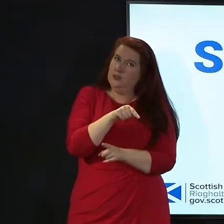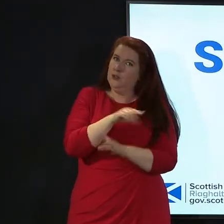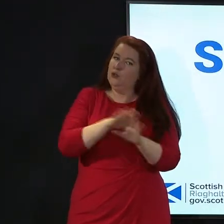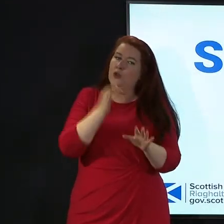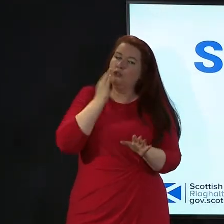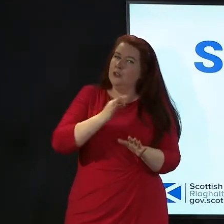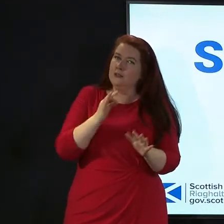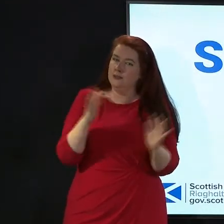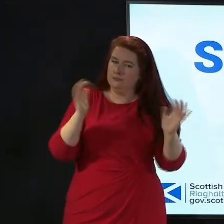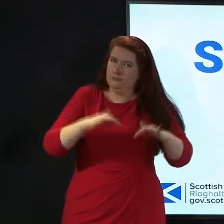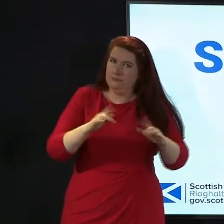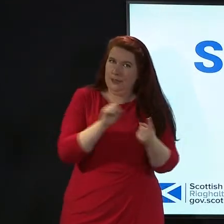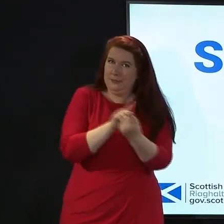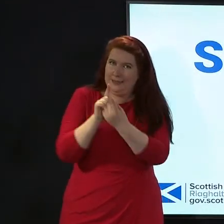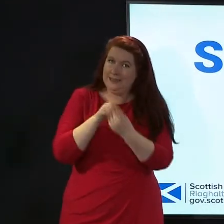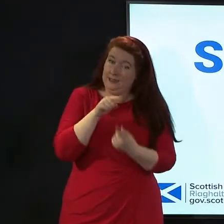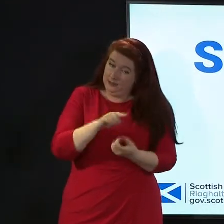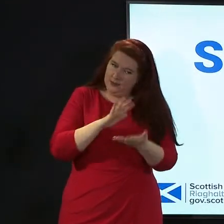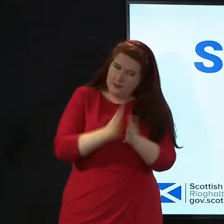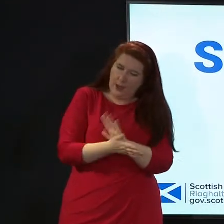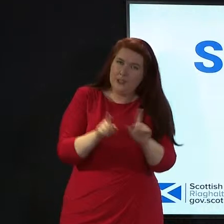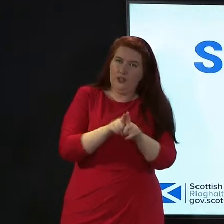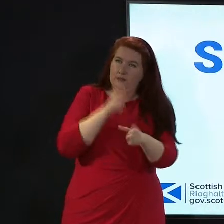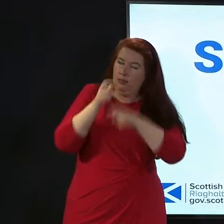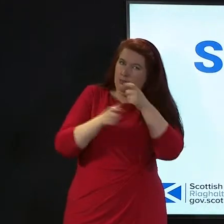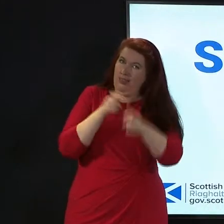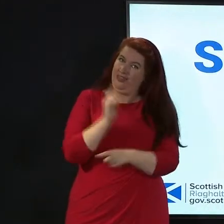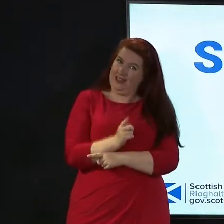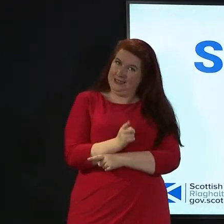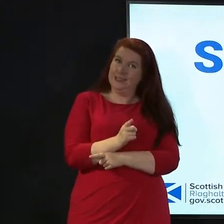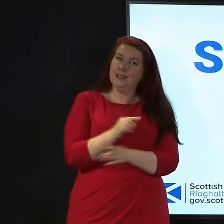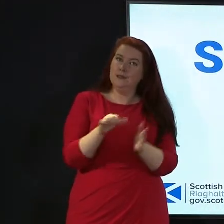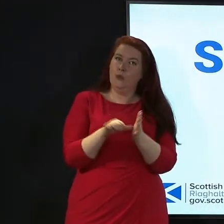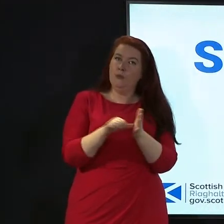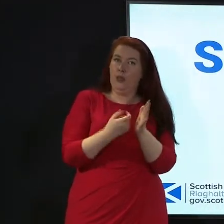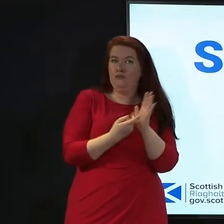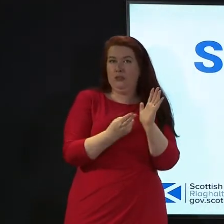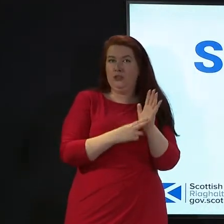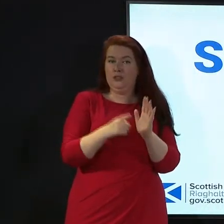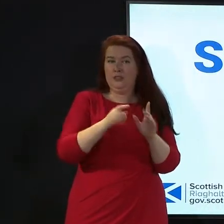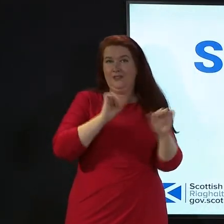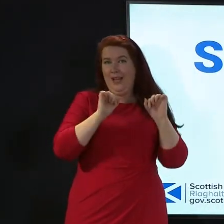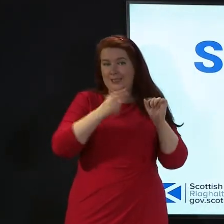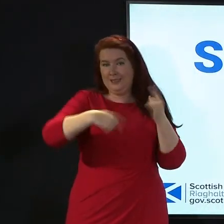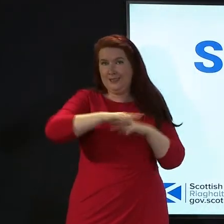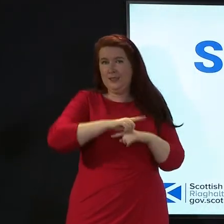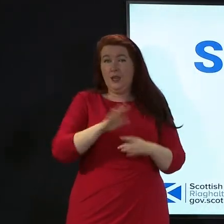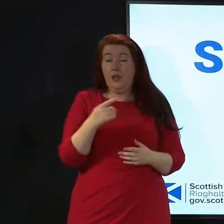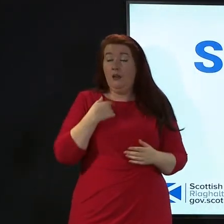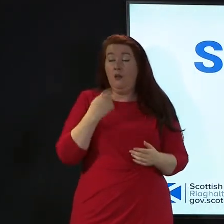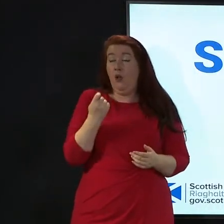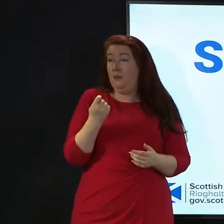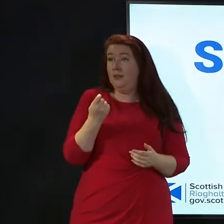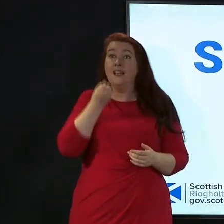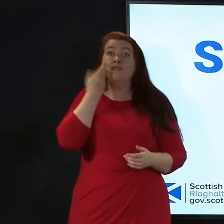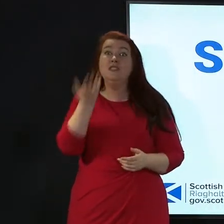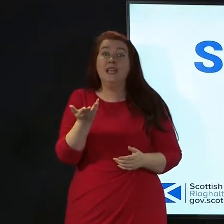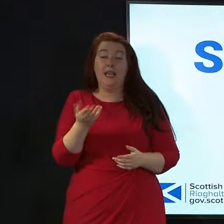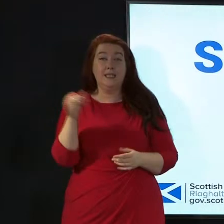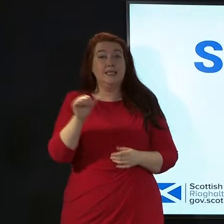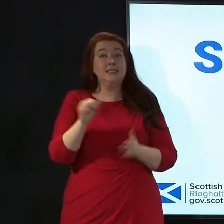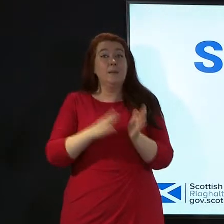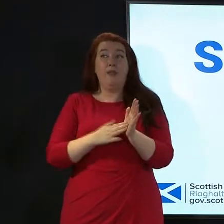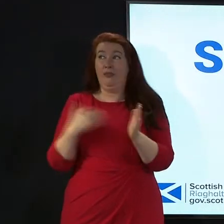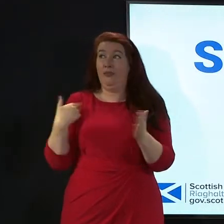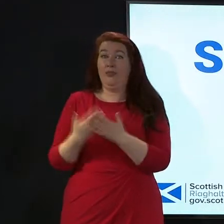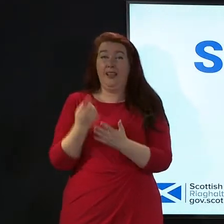that aspect of that. So we will, I have almost literally every day for 16 months now, asked